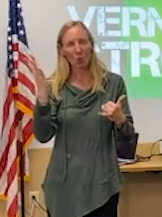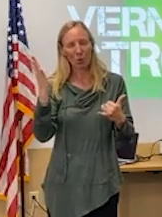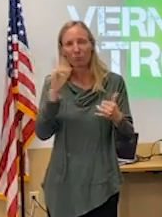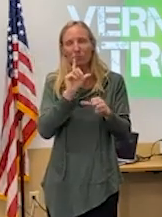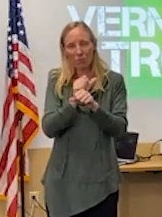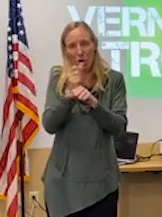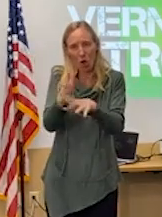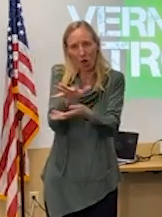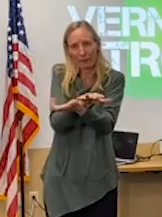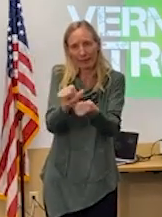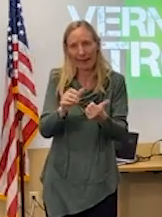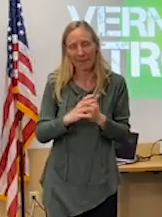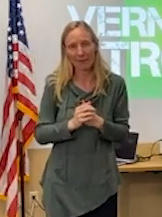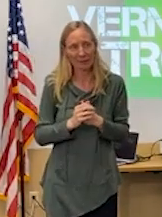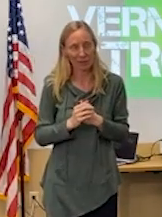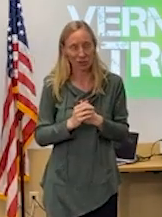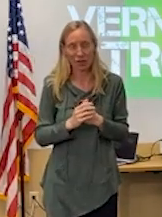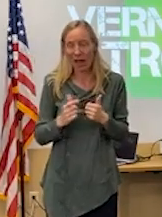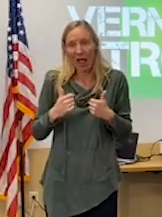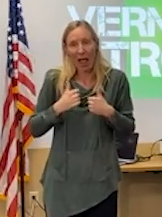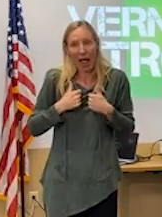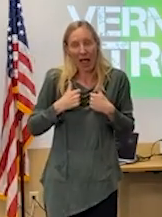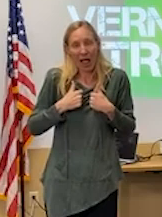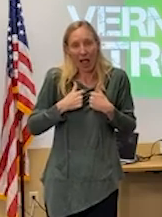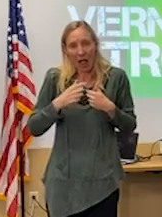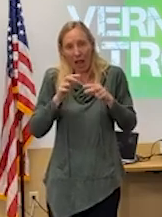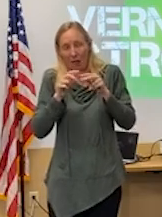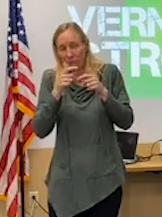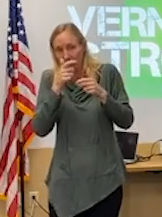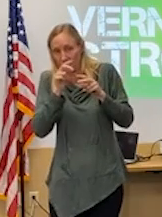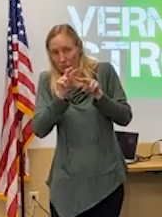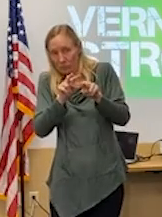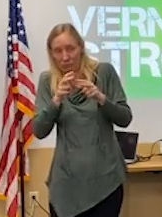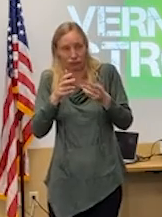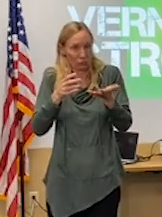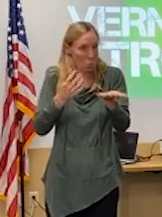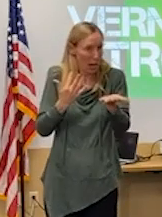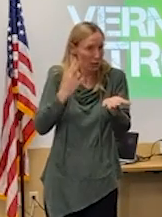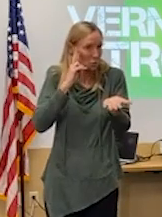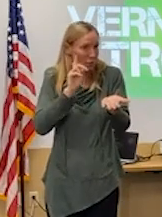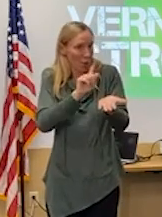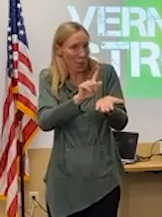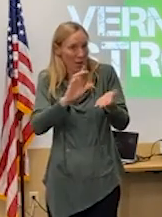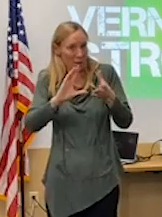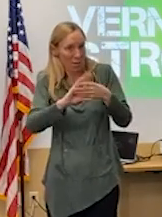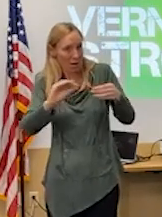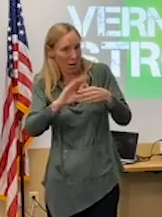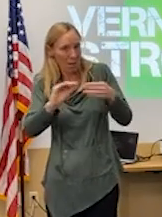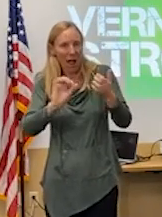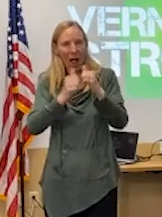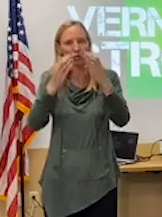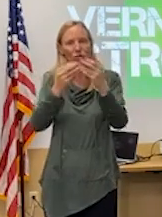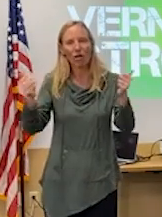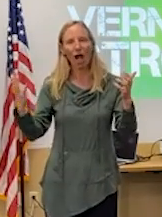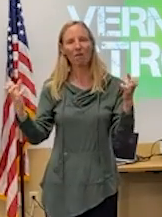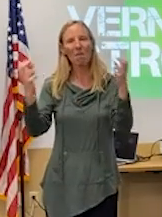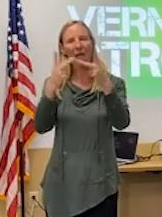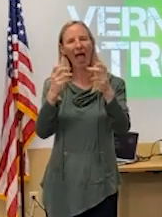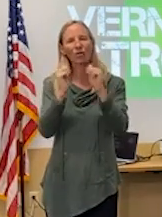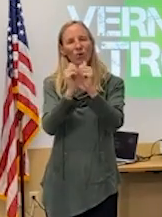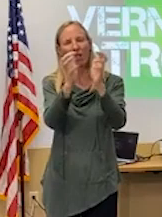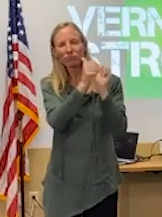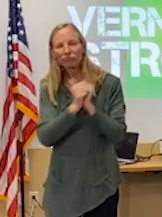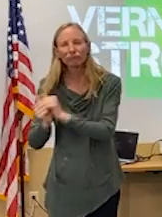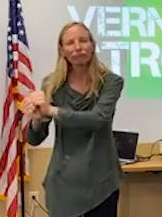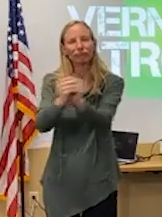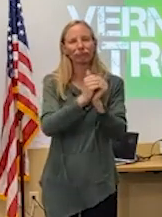apart. And I'm looking for, words of wisdom from them as to how we can alleviate that and